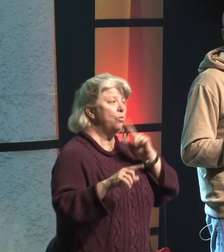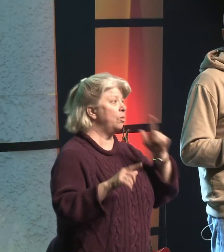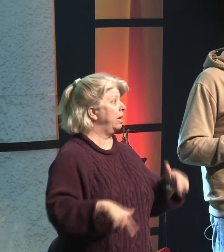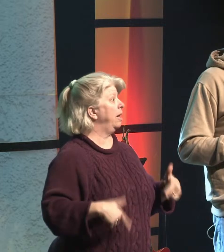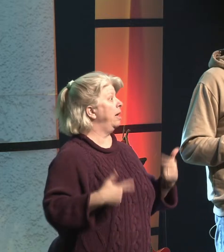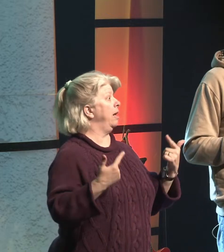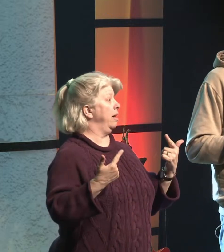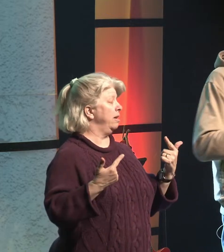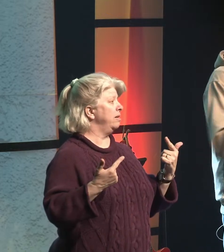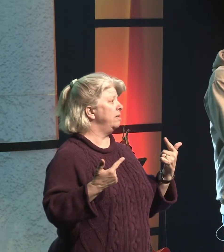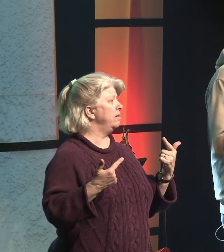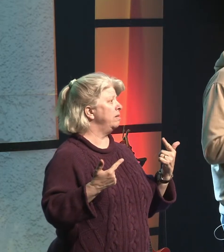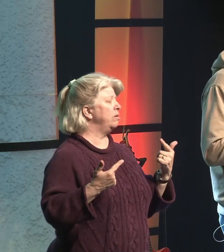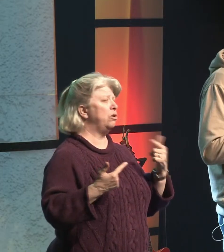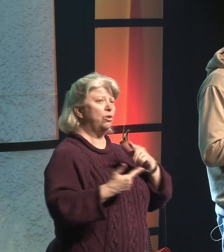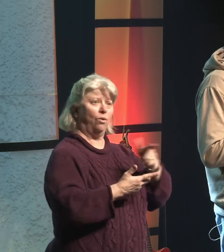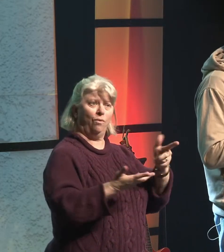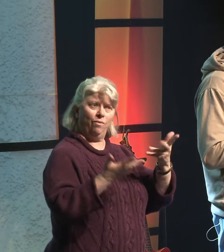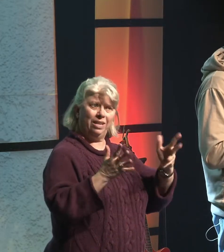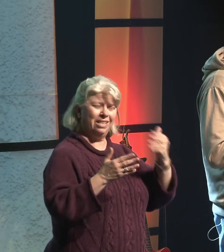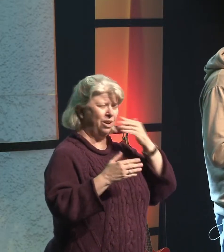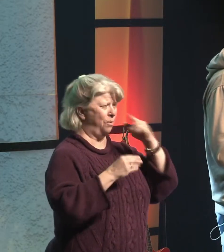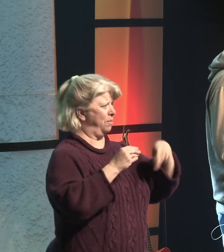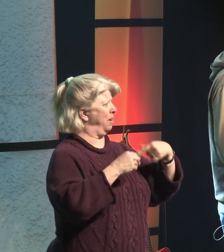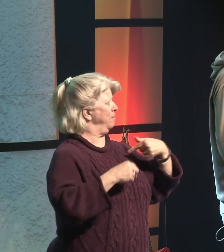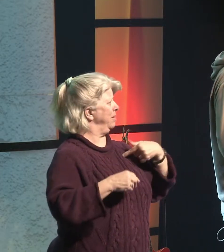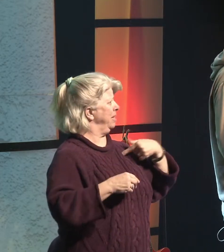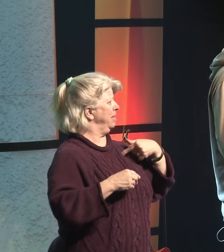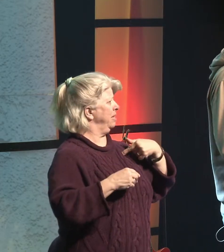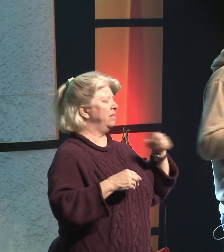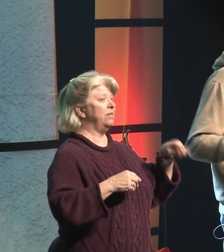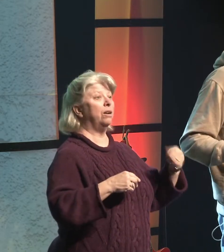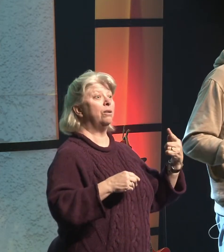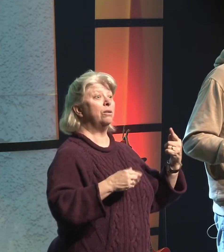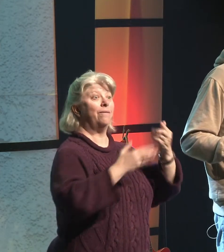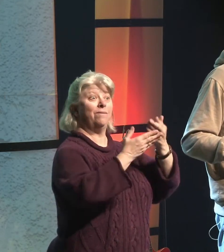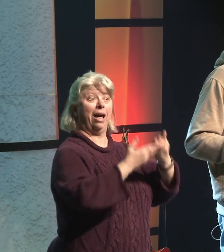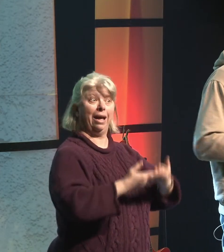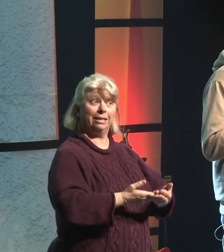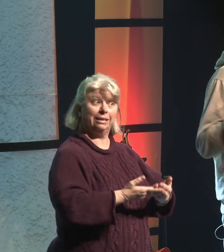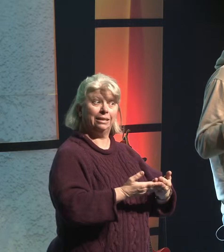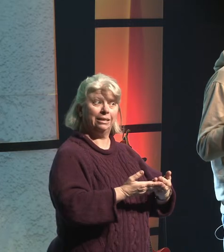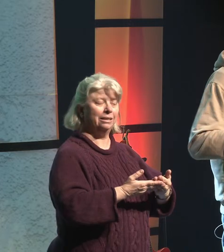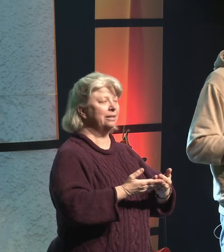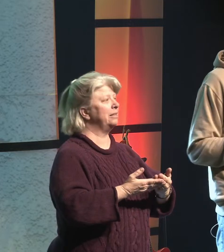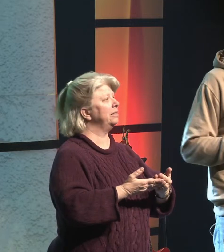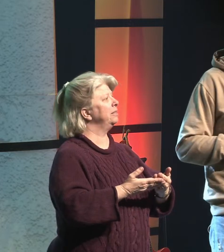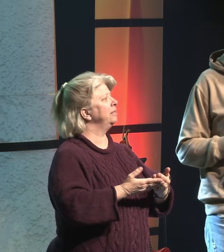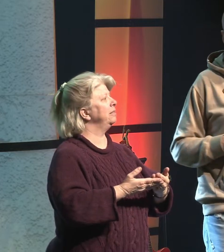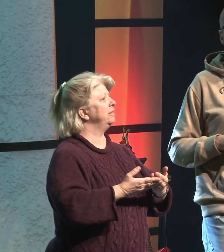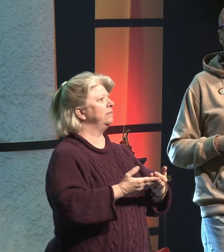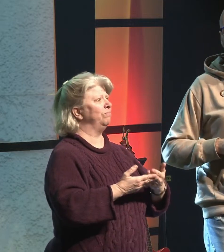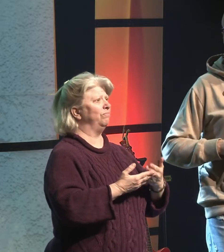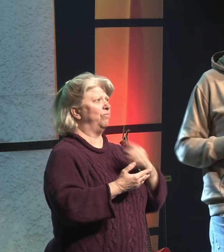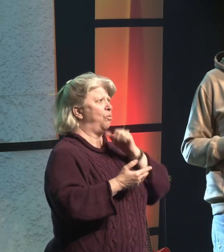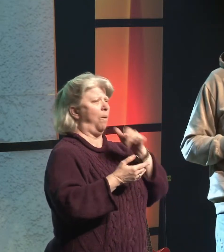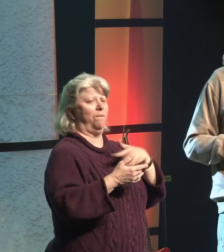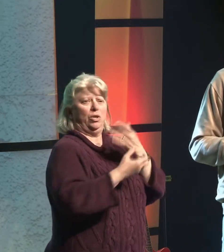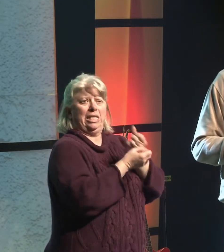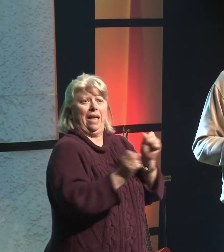reality is, if all you know about me, right, is just facts, like, it's not going to make me feel